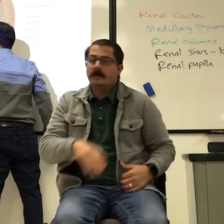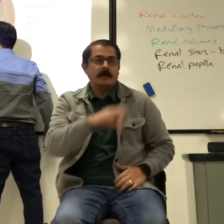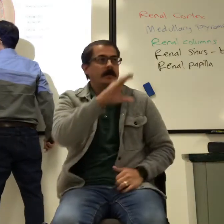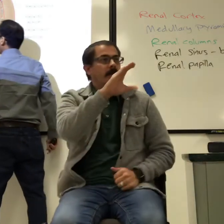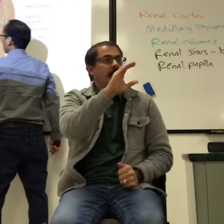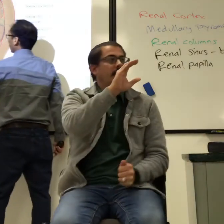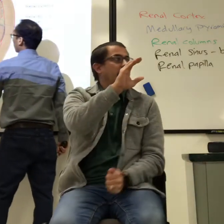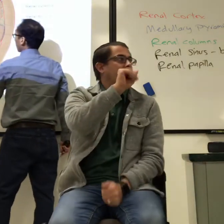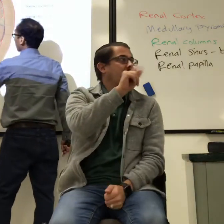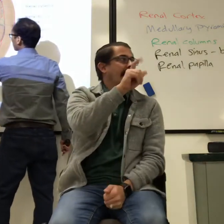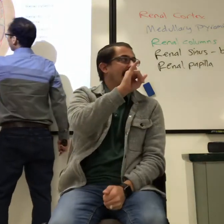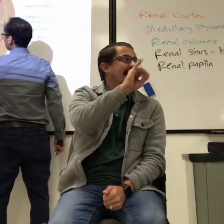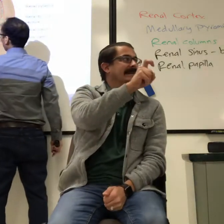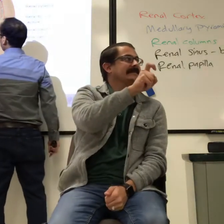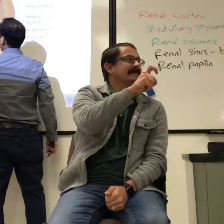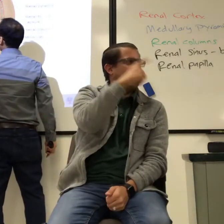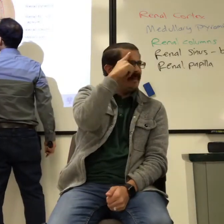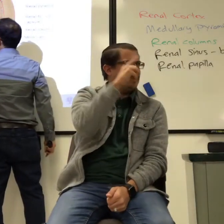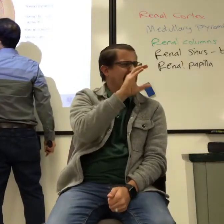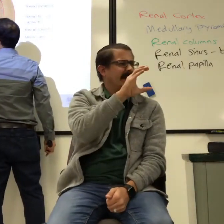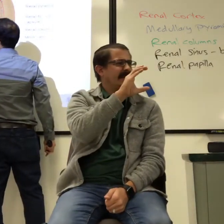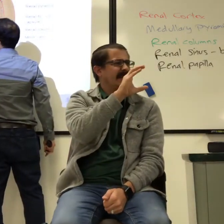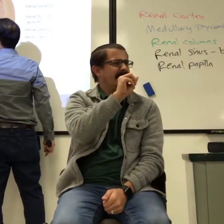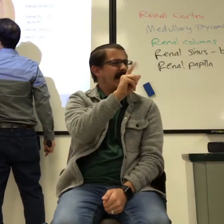Like that one there in purple, or say this one here.